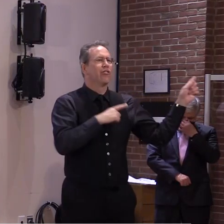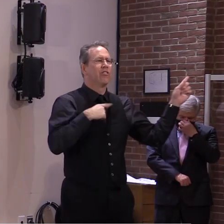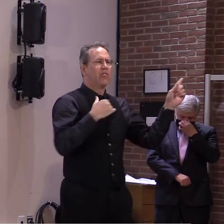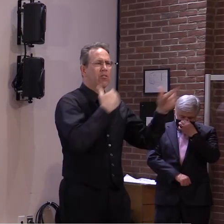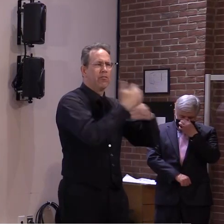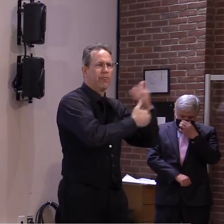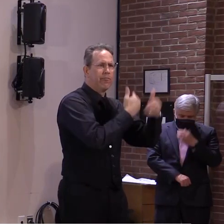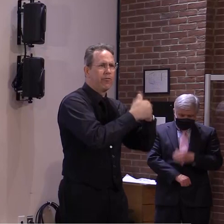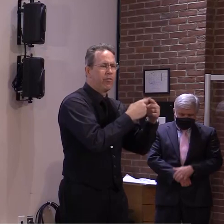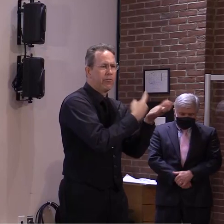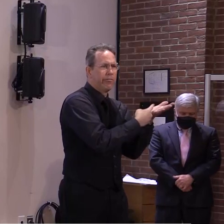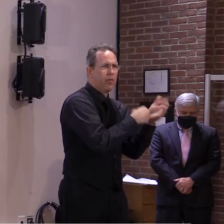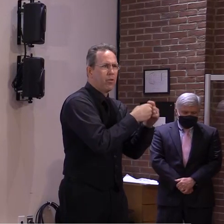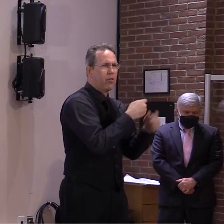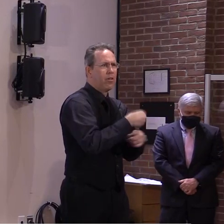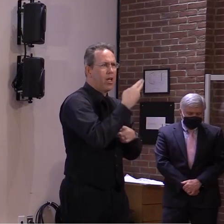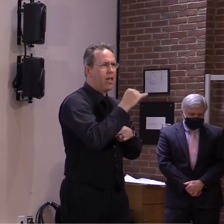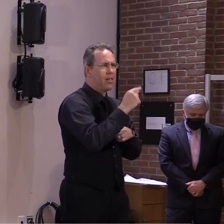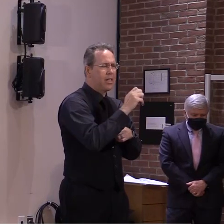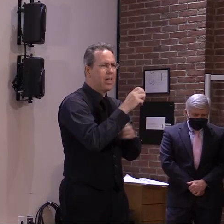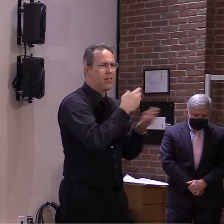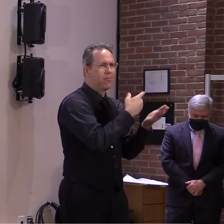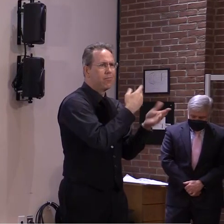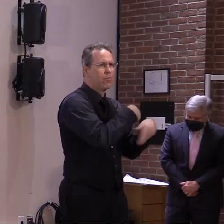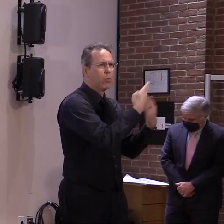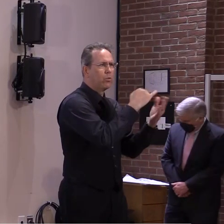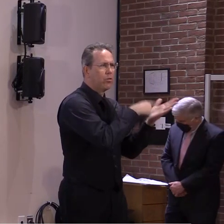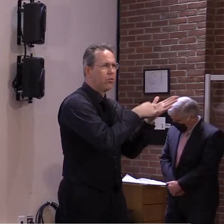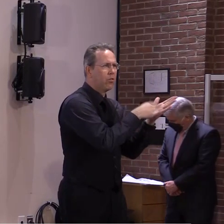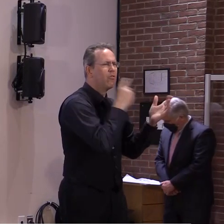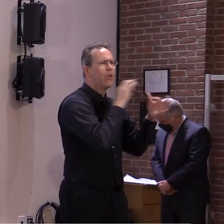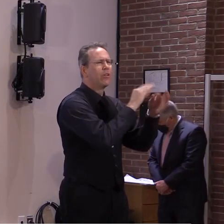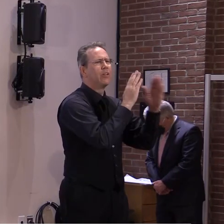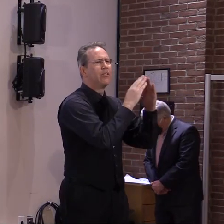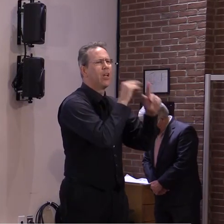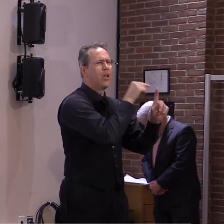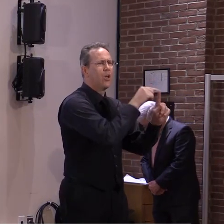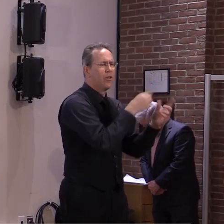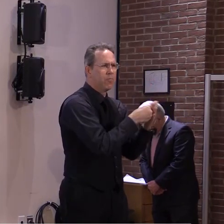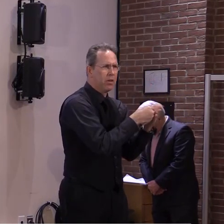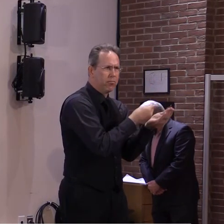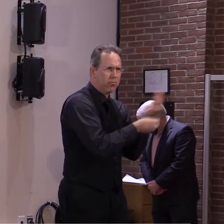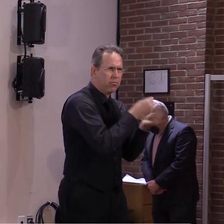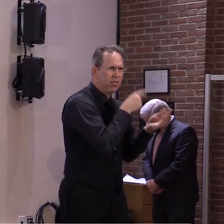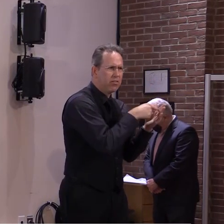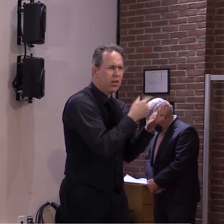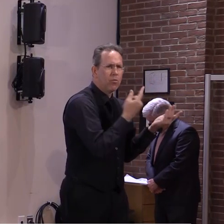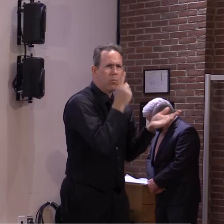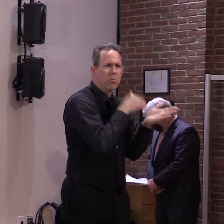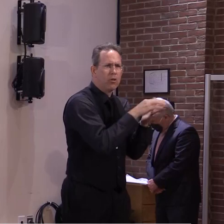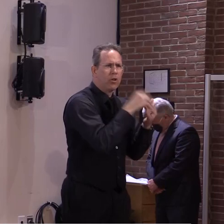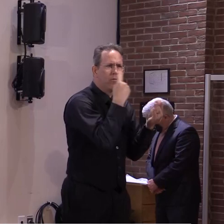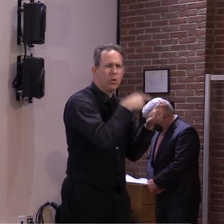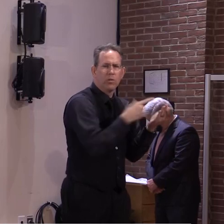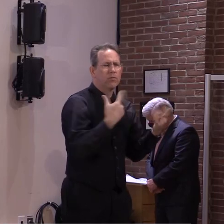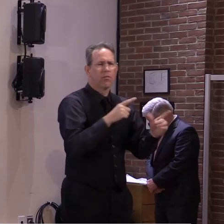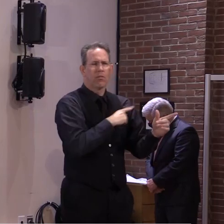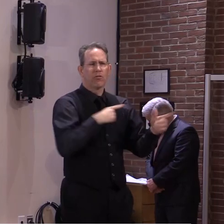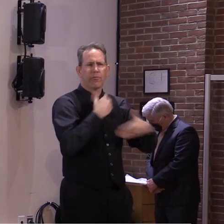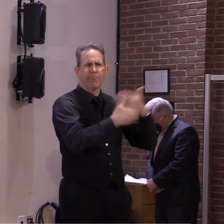All right, and I'm not sure who this next question would be best for, but is there any guidance in place